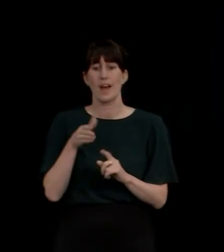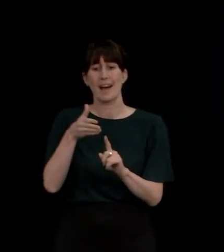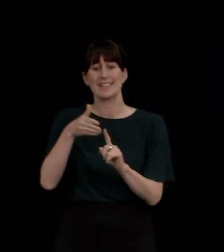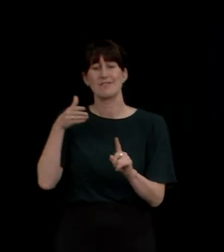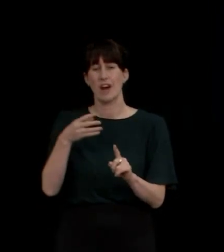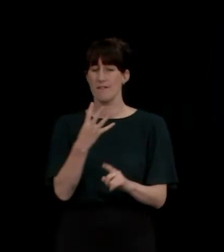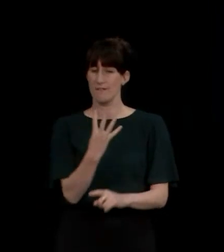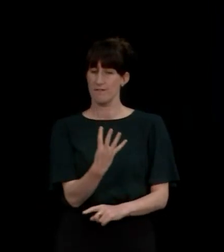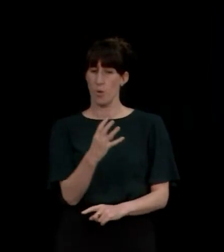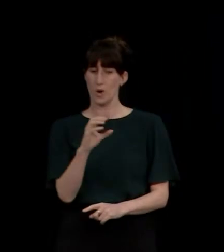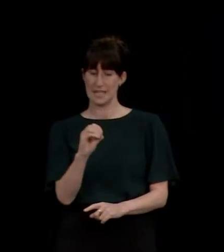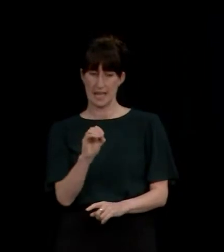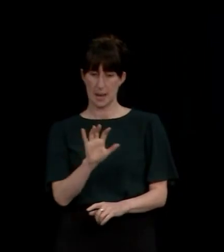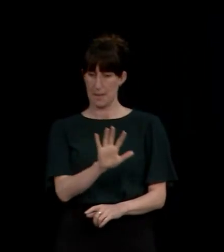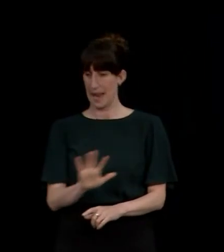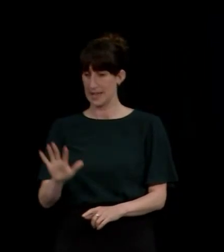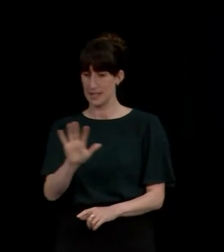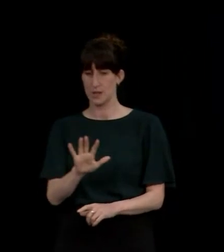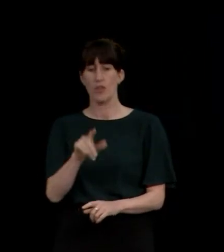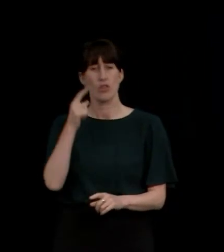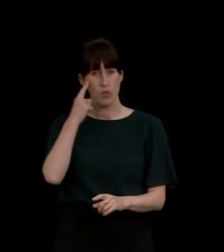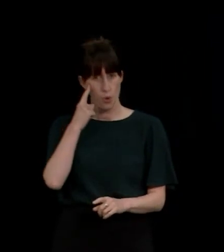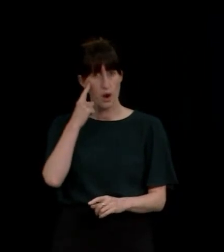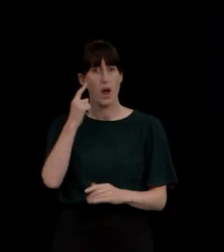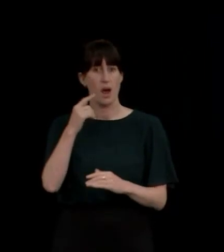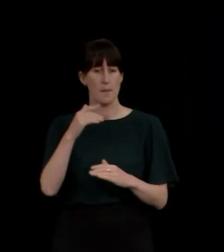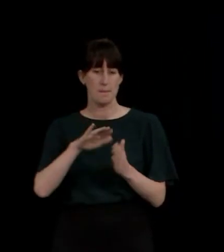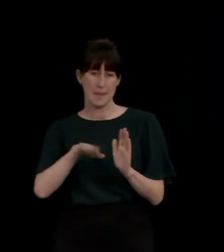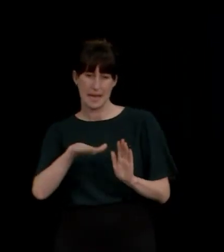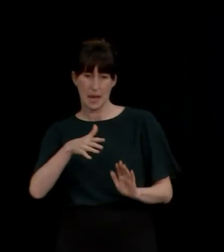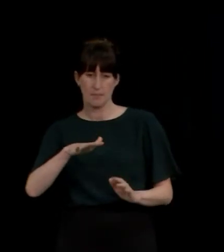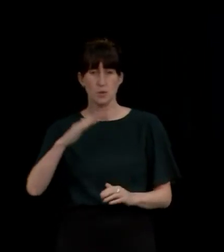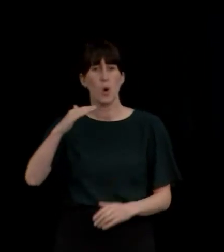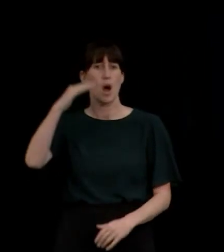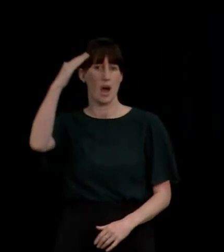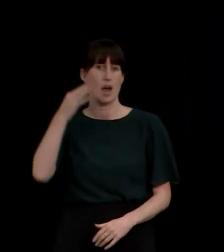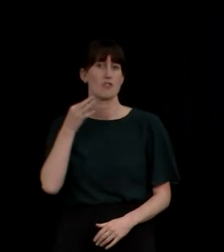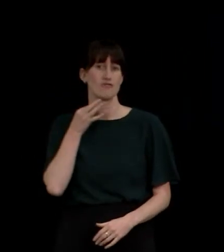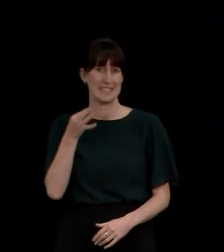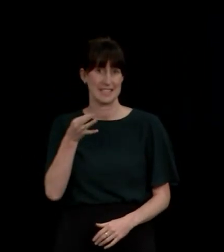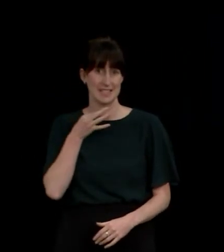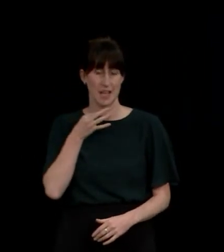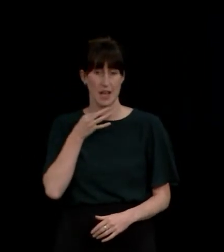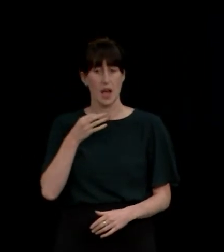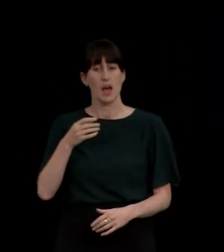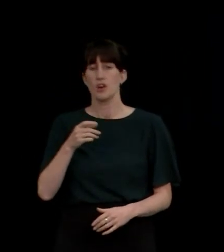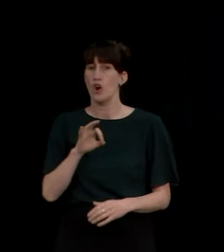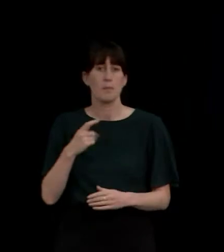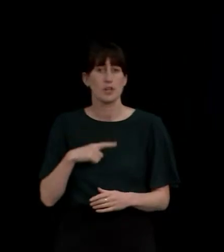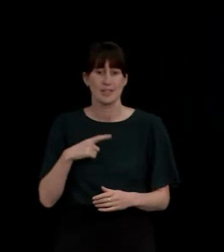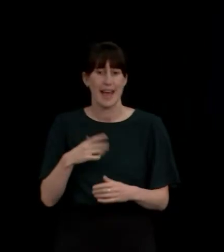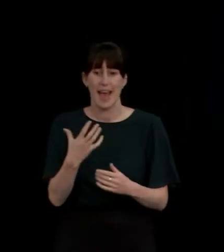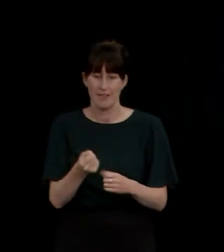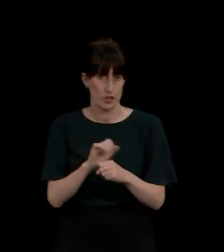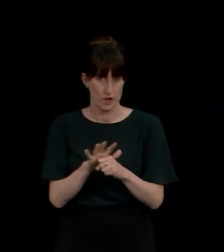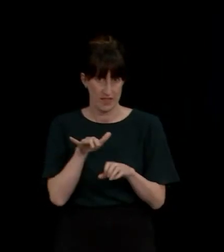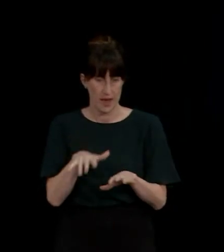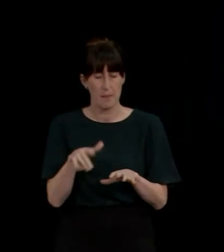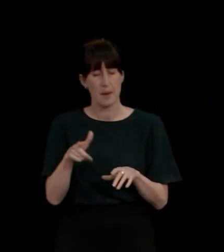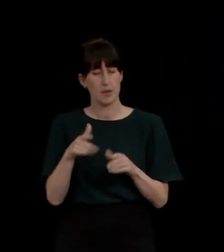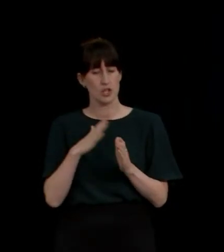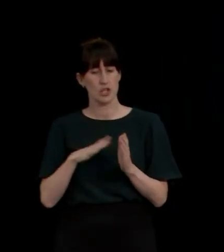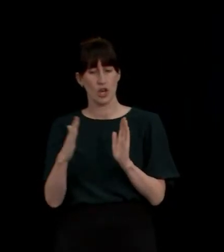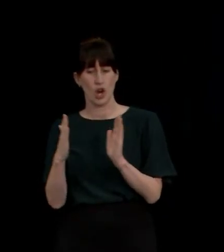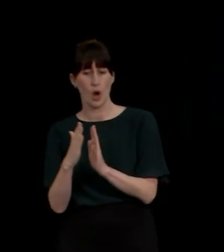that they thought were medium to high risk, mostly because of where they were geographically located, not places that have got cases already, and the plan is to